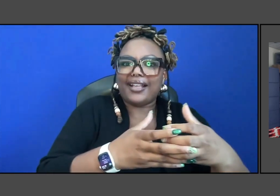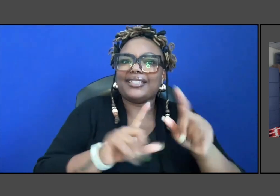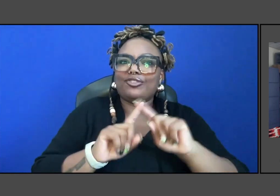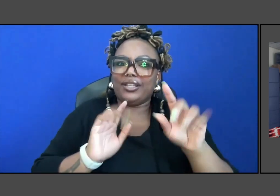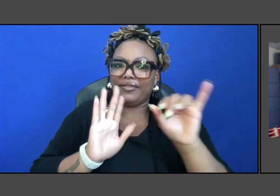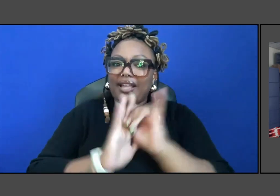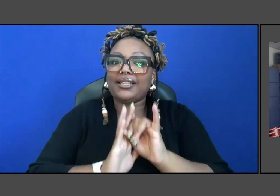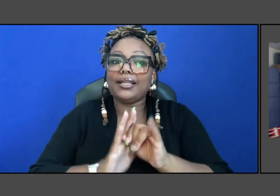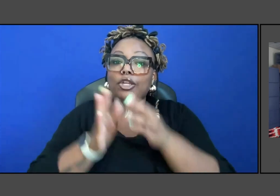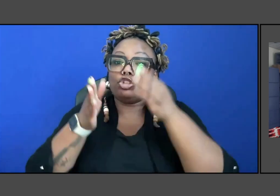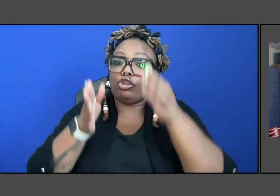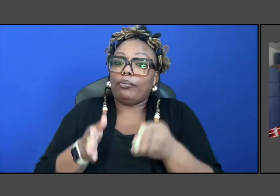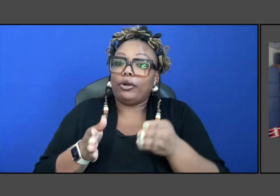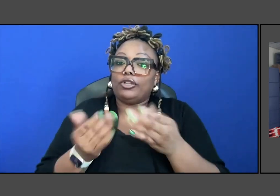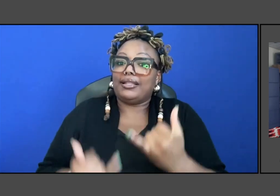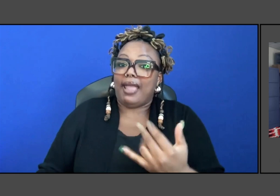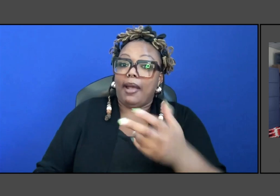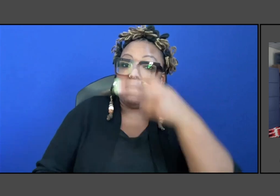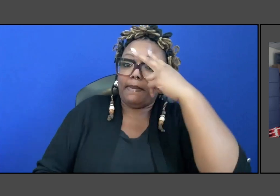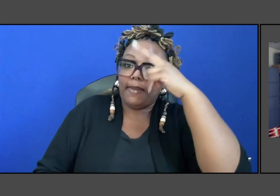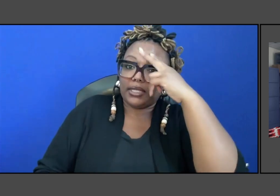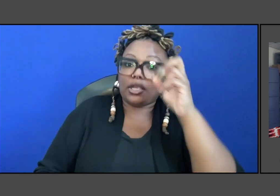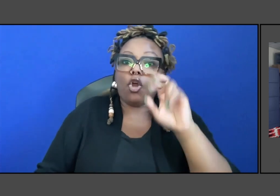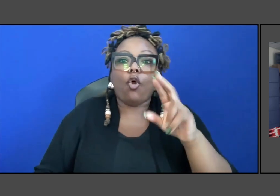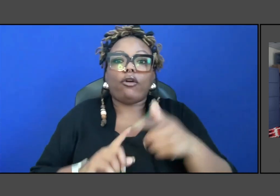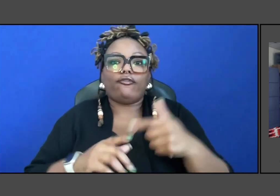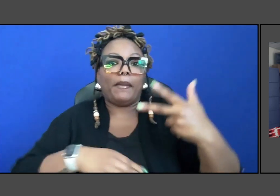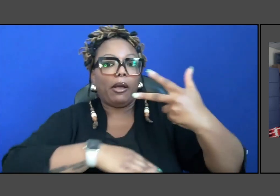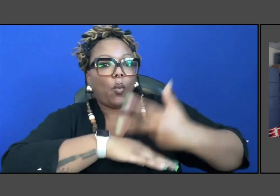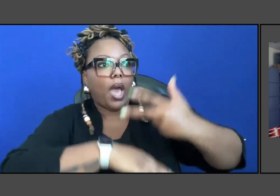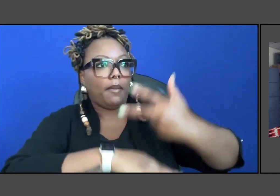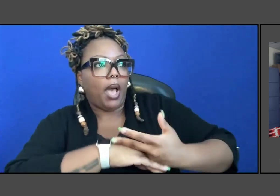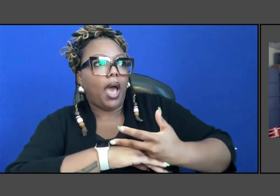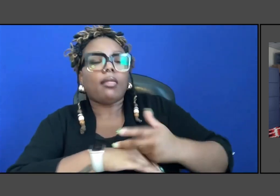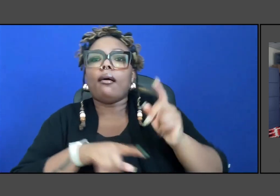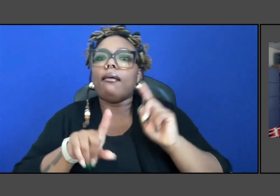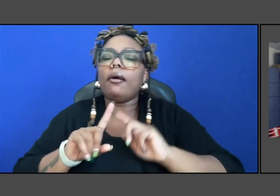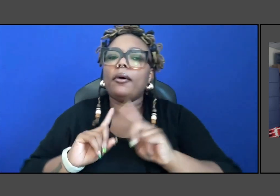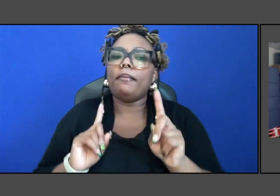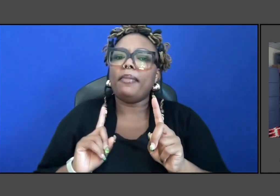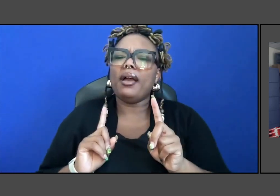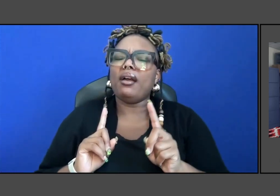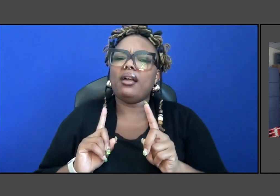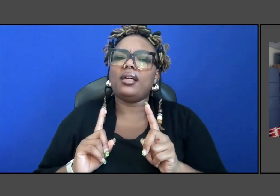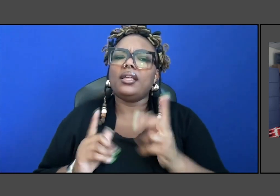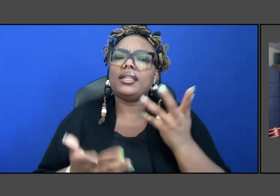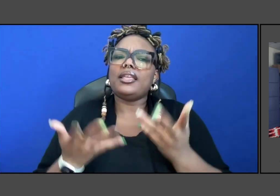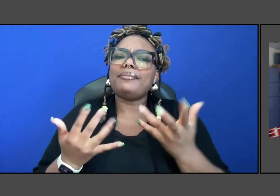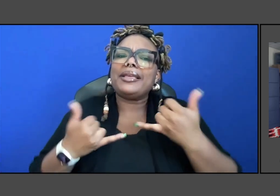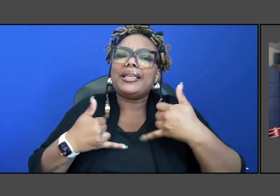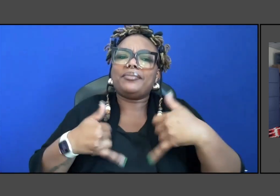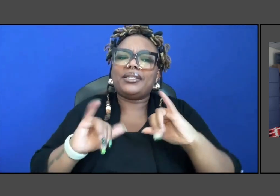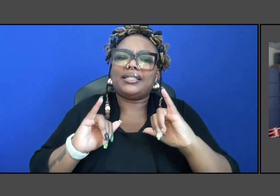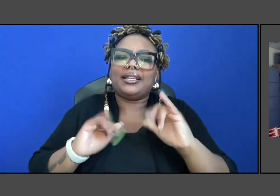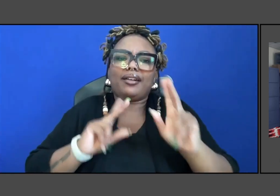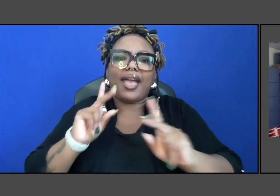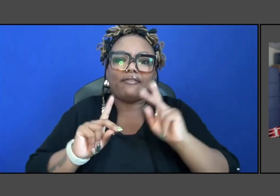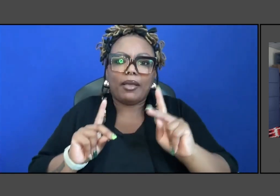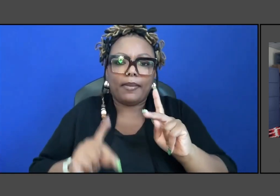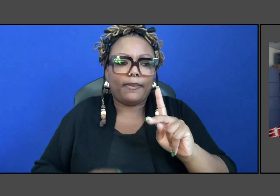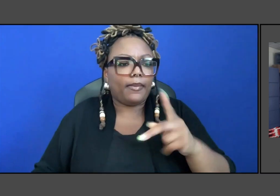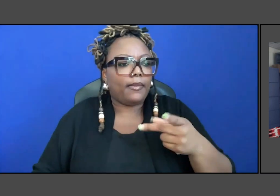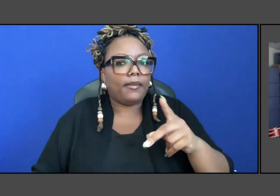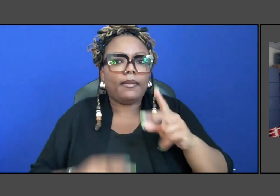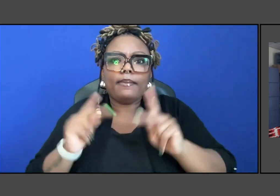now Mexican or Guatemalan, and yet they may have still peoplehood. They may have very